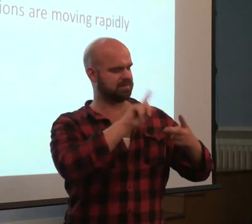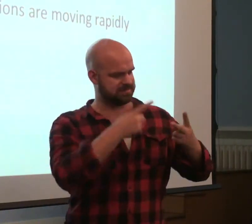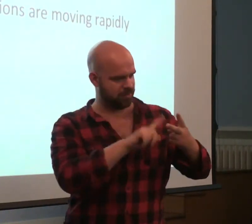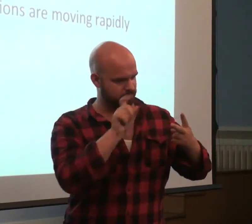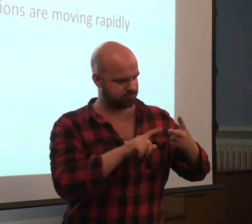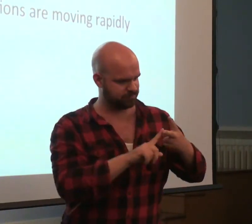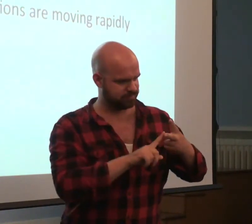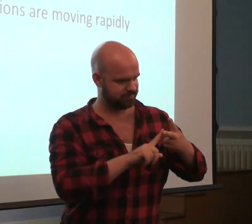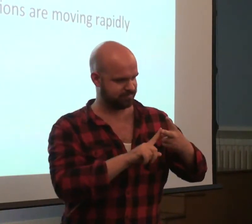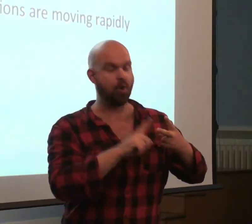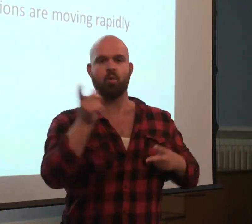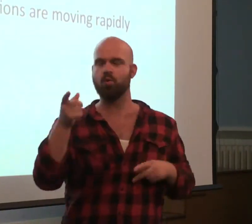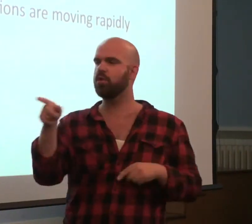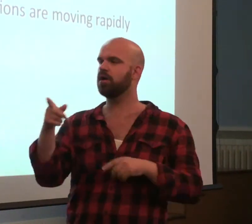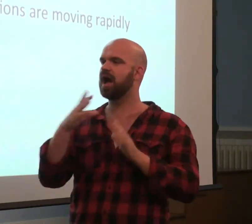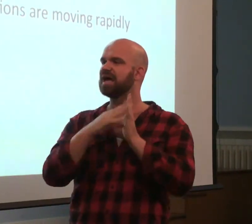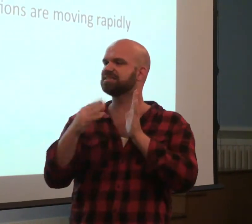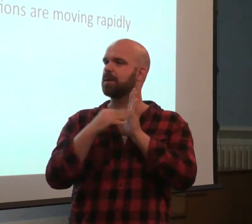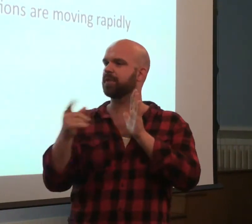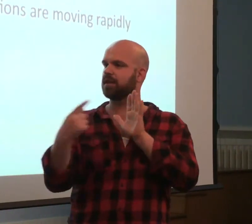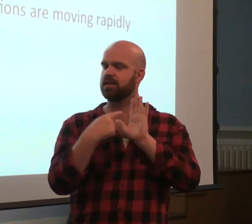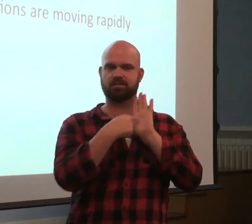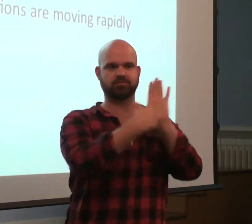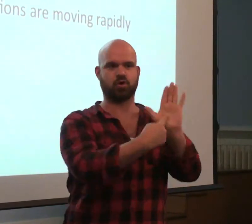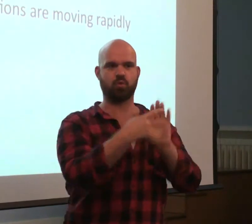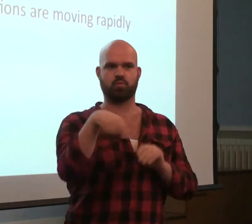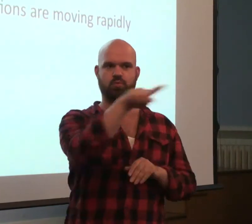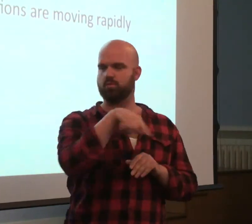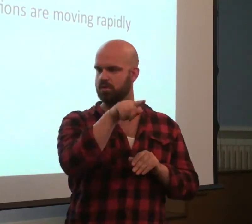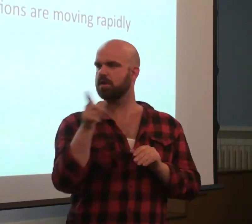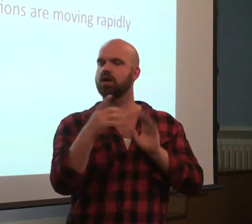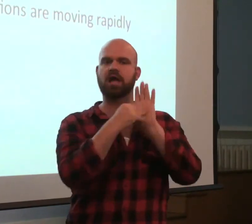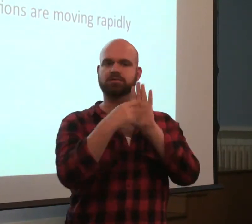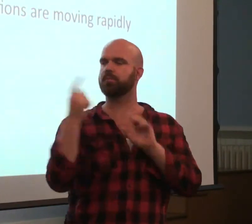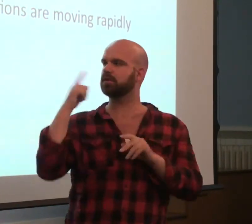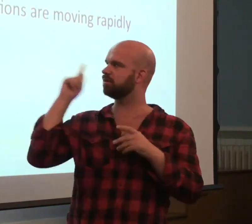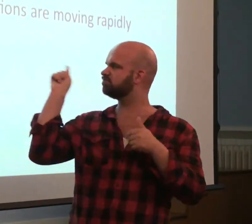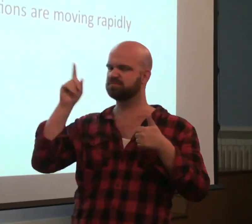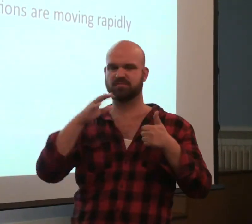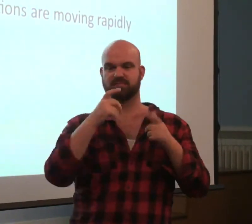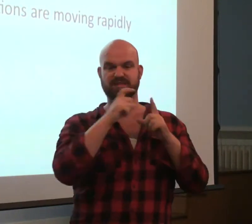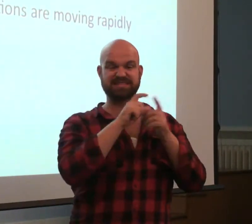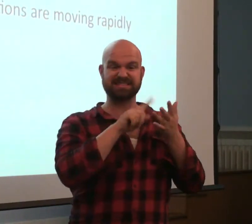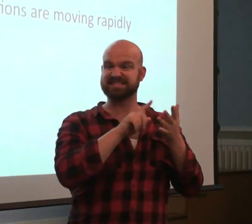some point. So I'm interested in why you didn't pick an interviewer that really didn't know anything about the deaf community. And the other thing I would like to